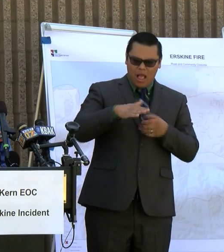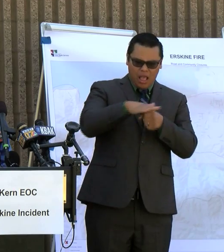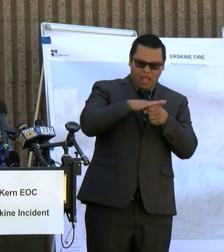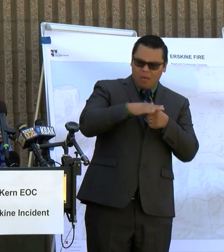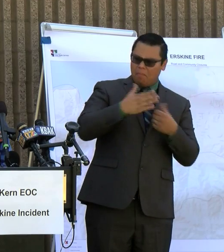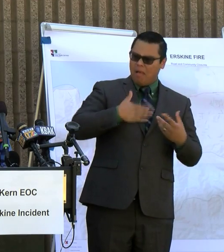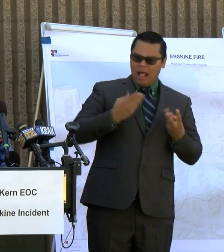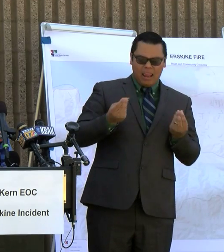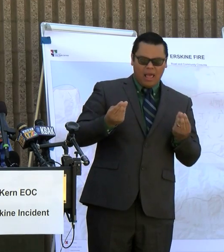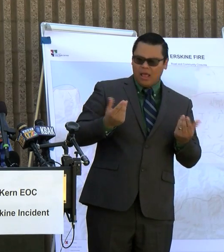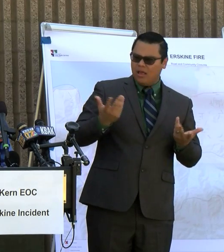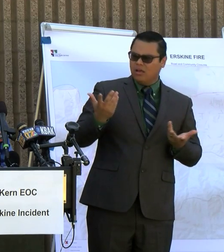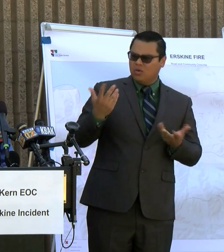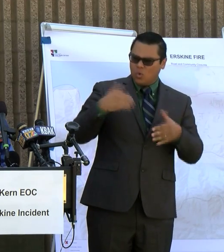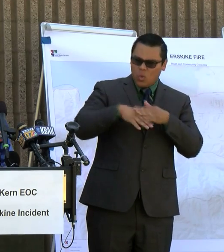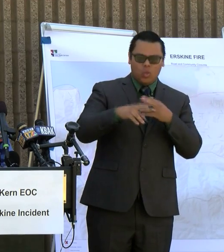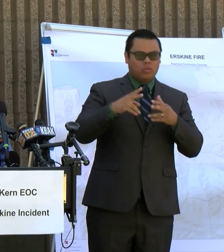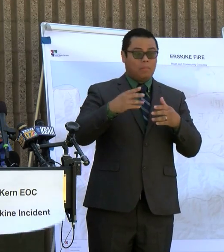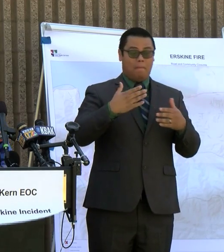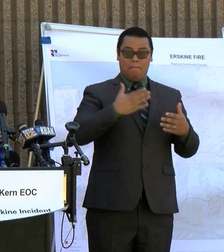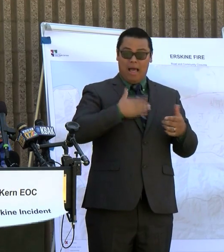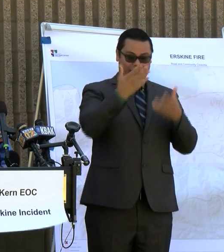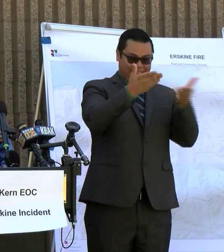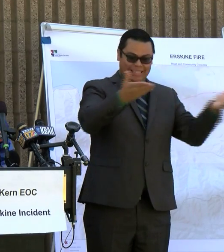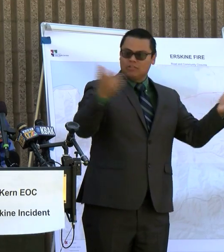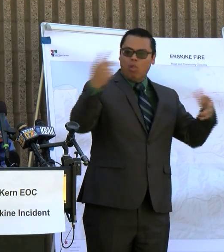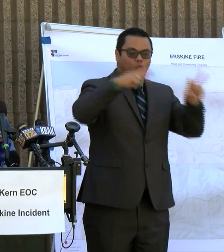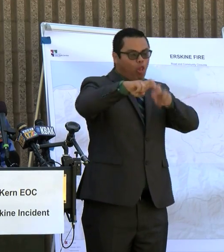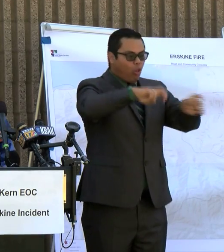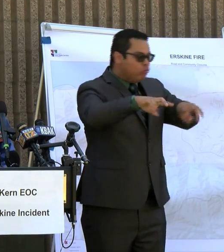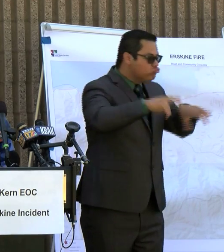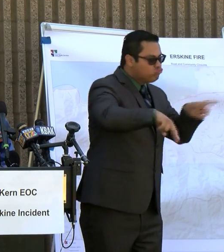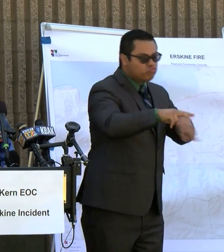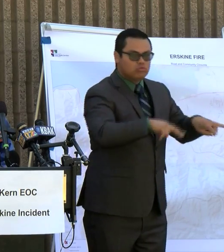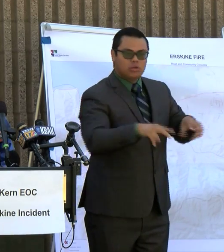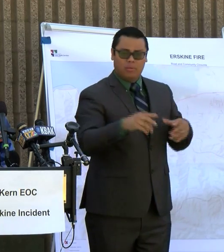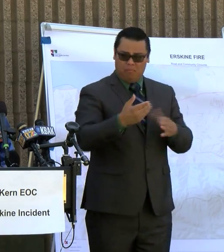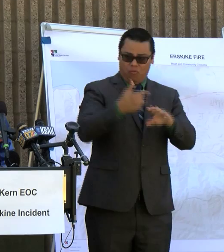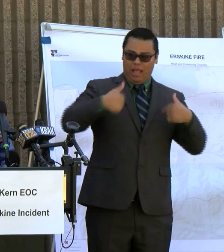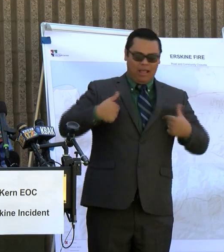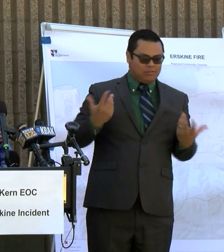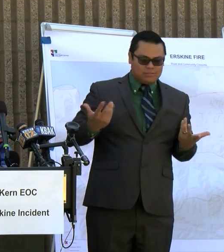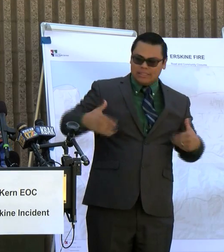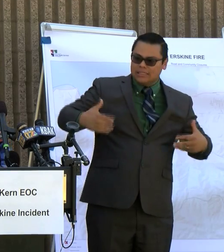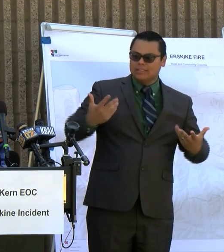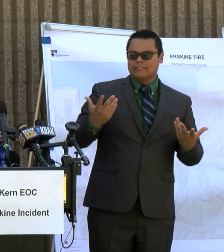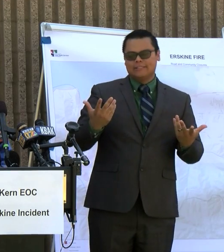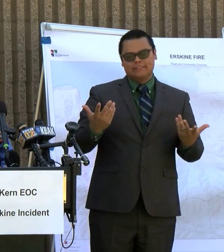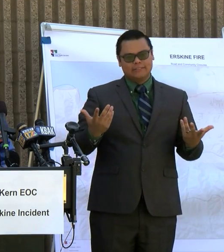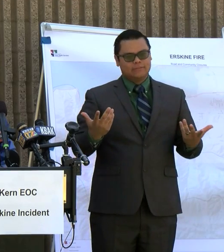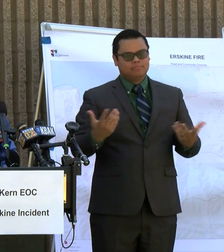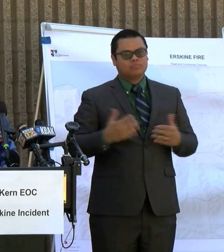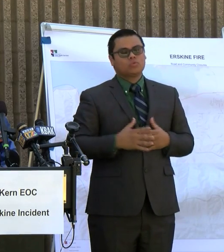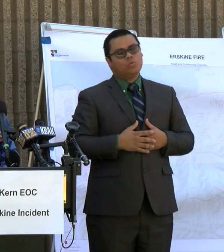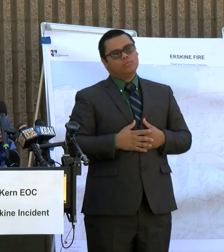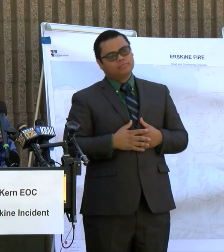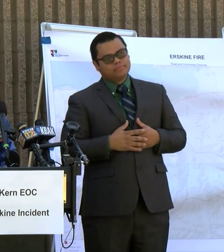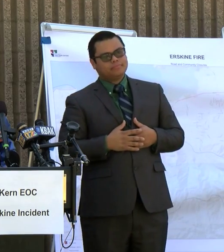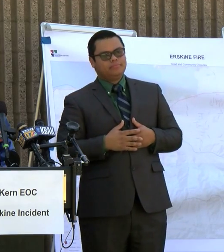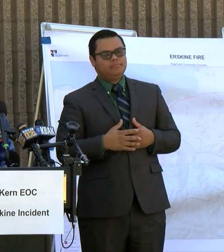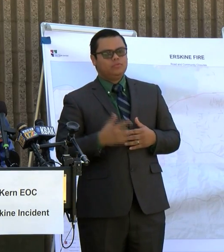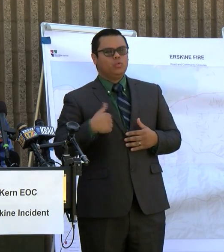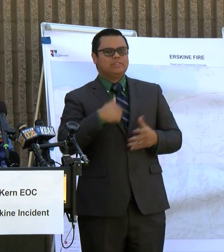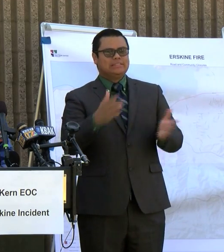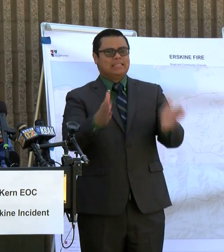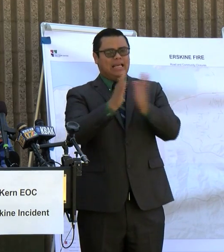and going through their belongings before they've even had a chance to check on their properties. So we